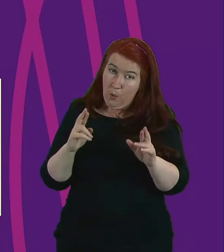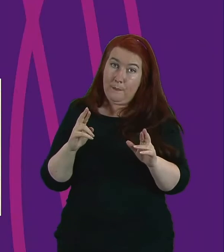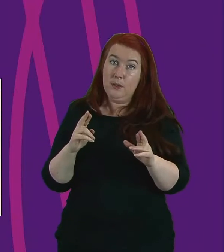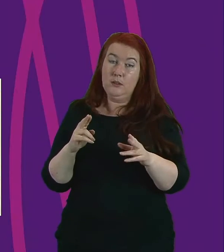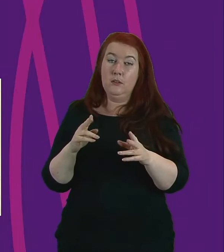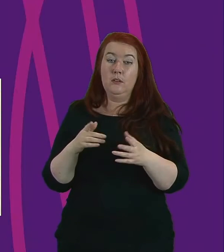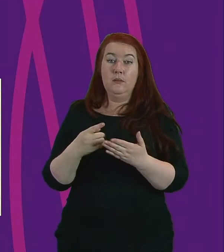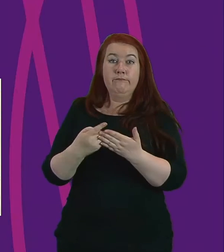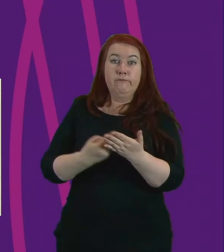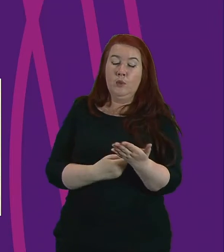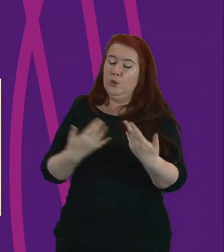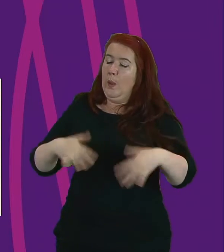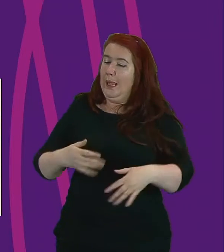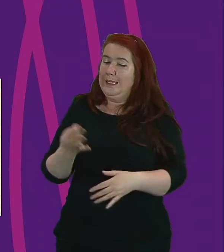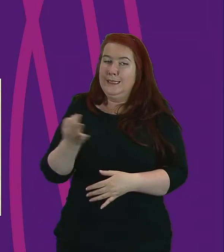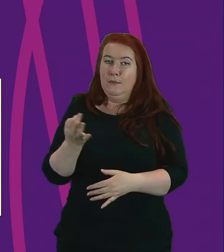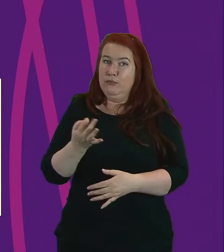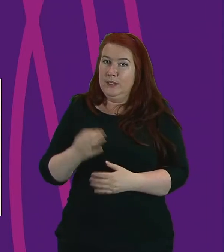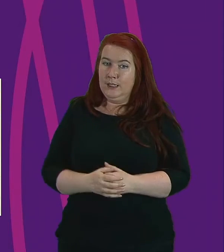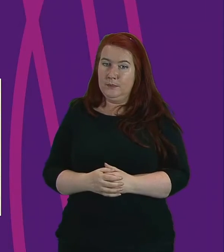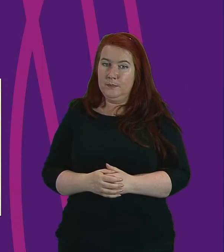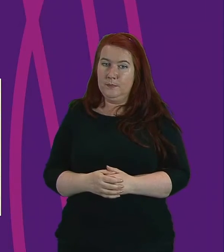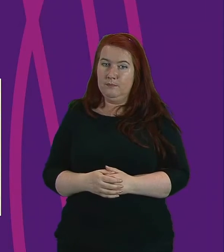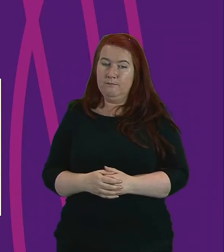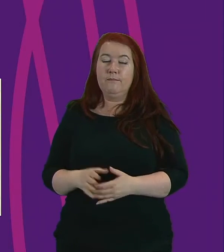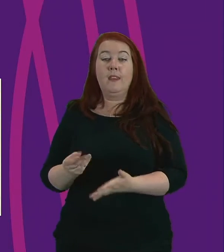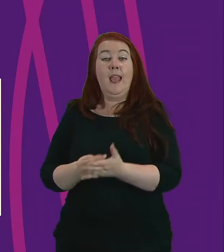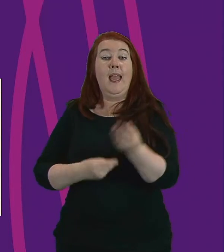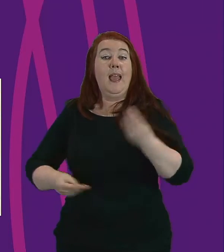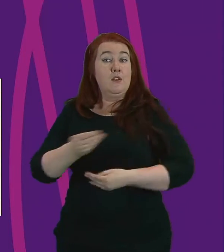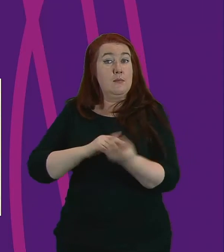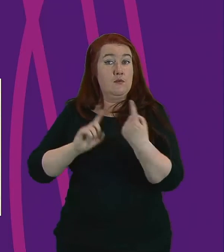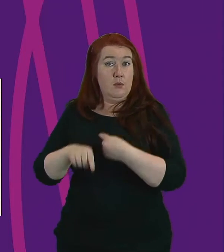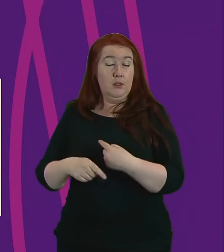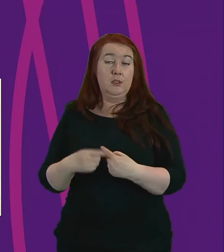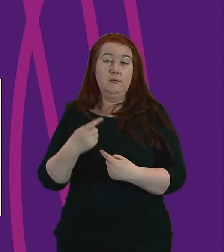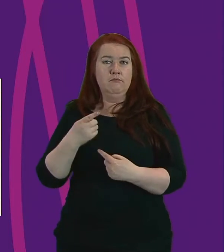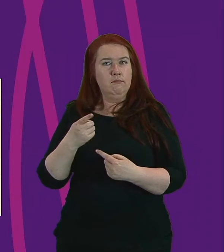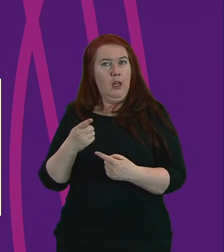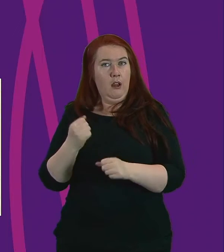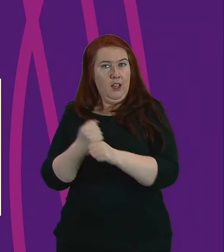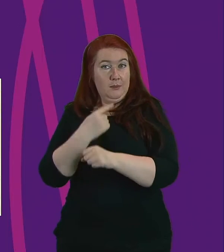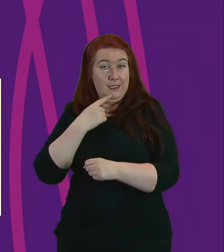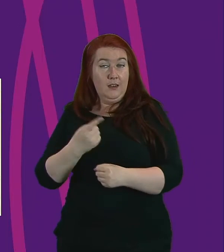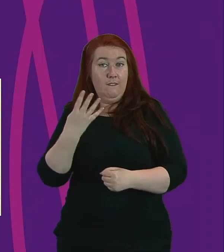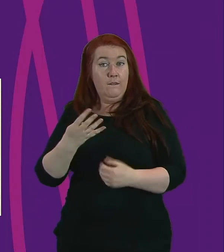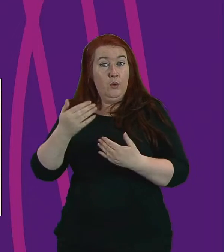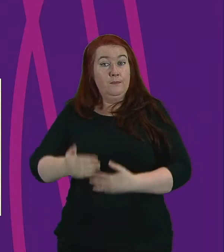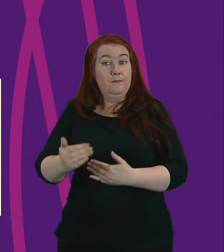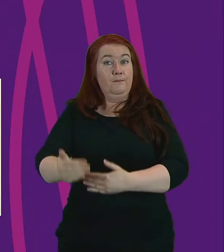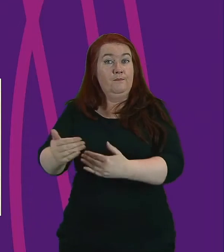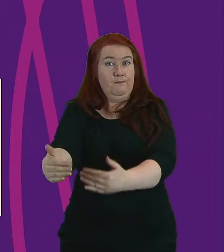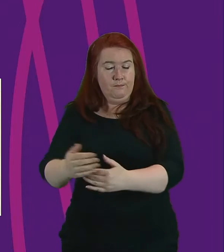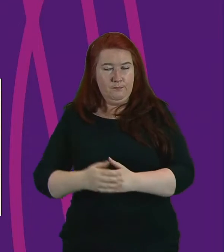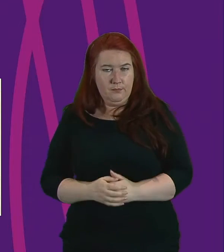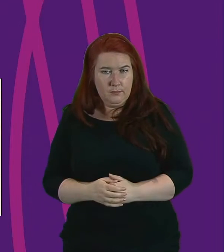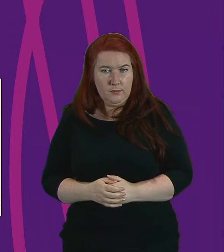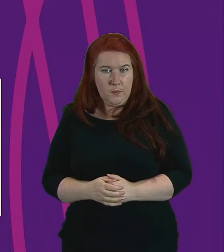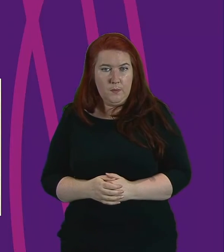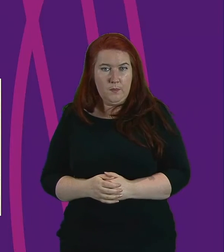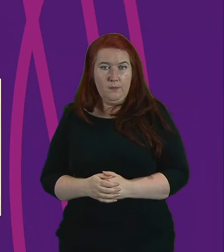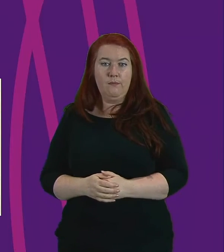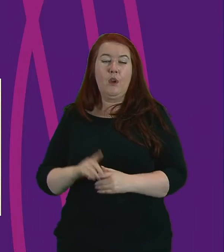be very temporary. The economic response will be defined by 4 phases, as pointed out by the Cabinet Secretary for Economy last week.